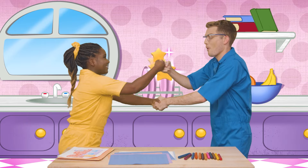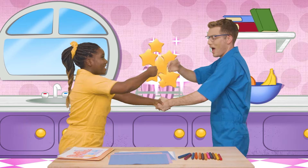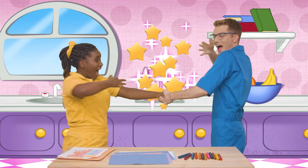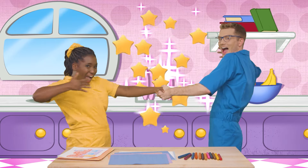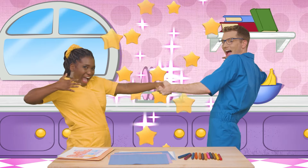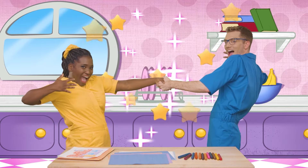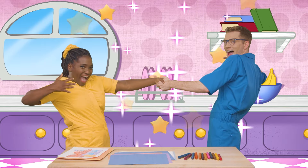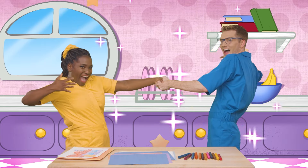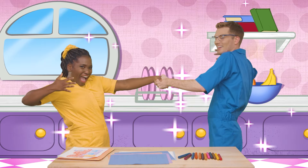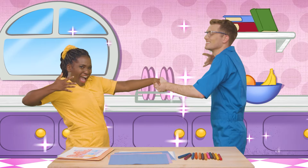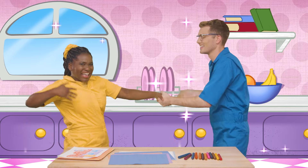Wow! Yay!